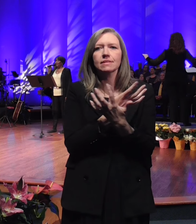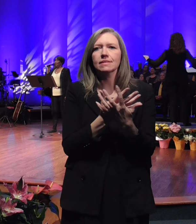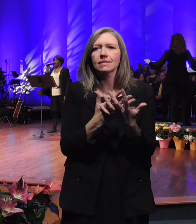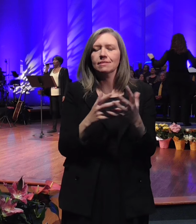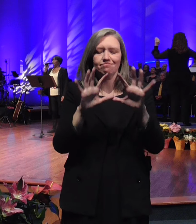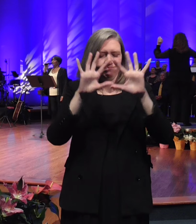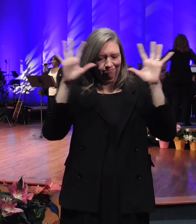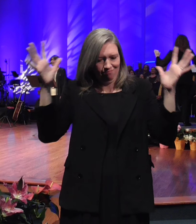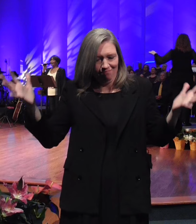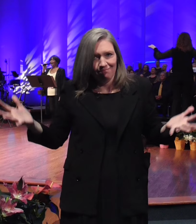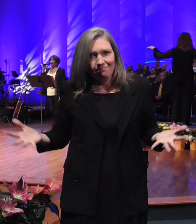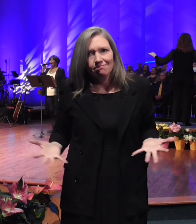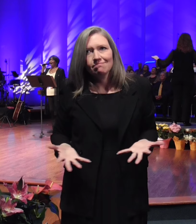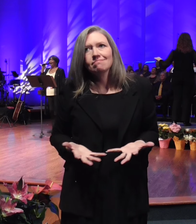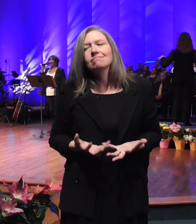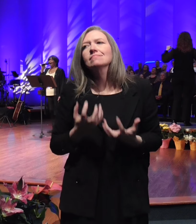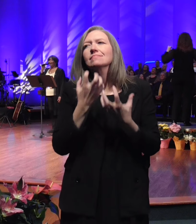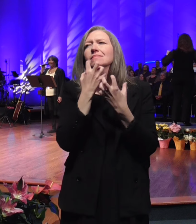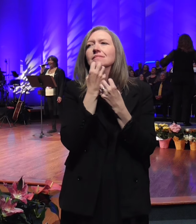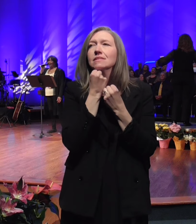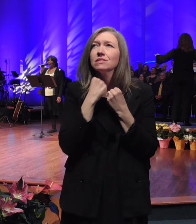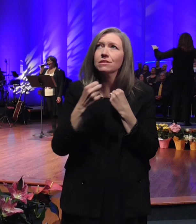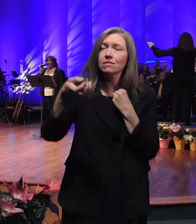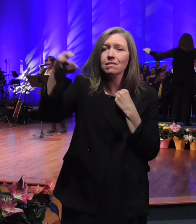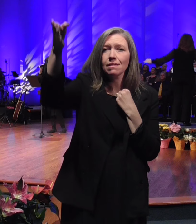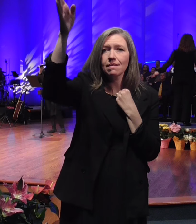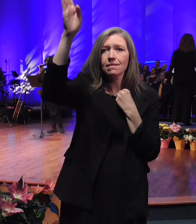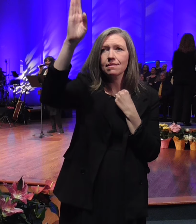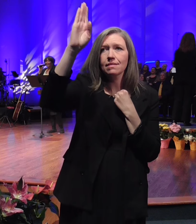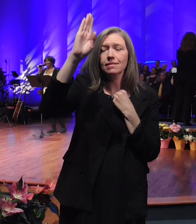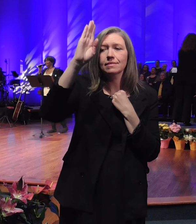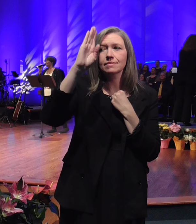everything, dear God.